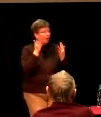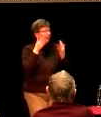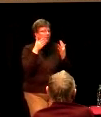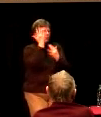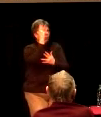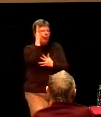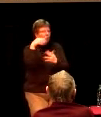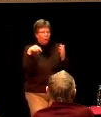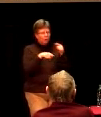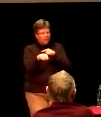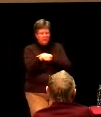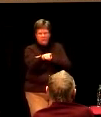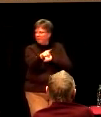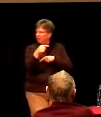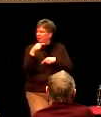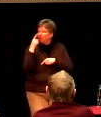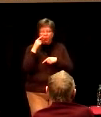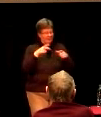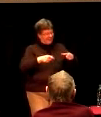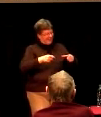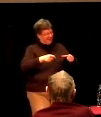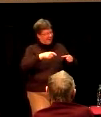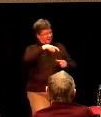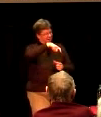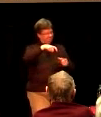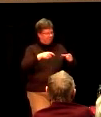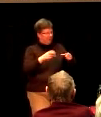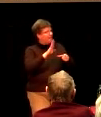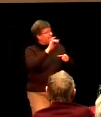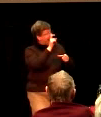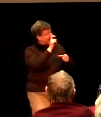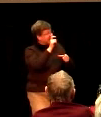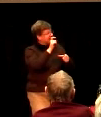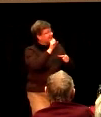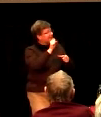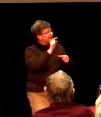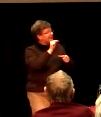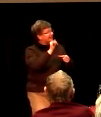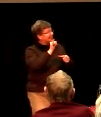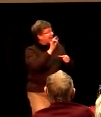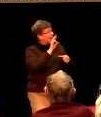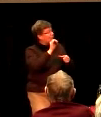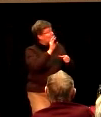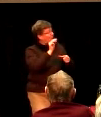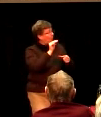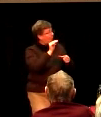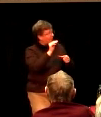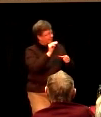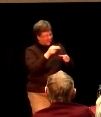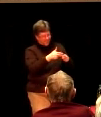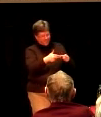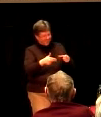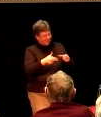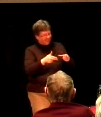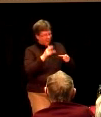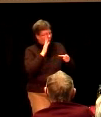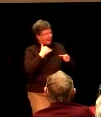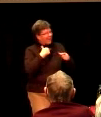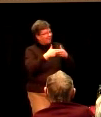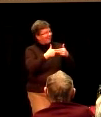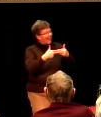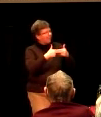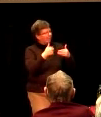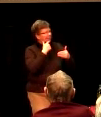big, check to see if there's a label on it. Usually there's something along the lines of harmless weather instrument is